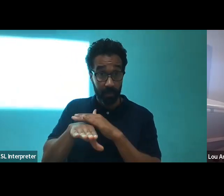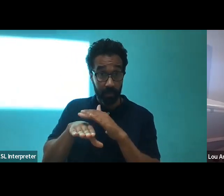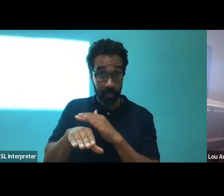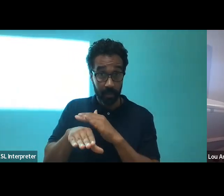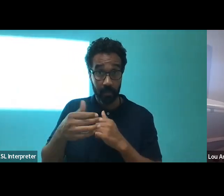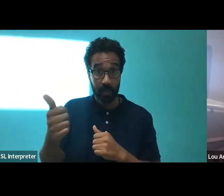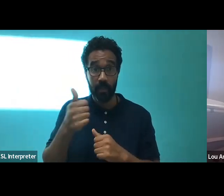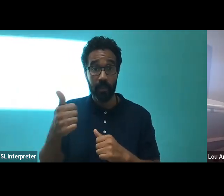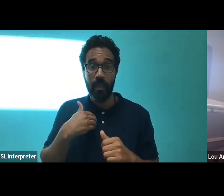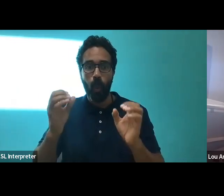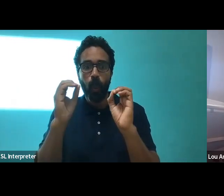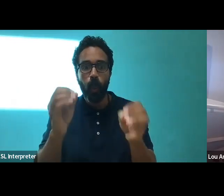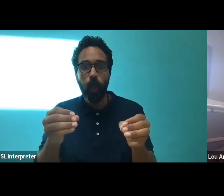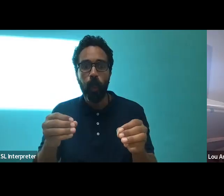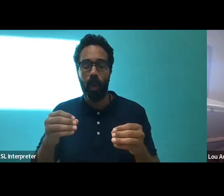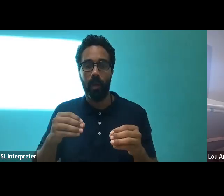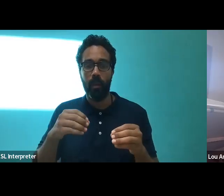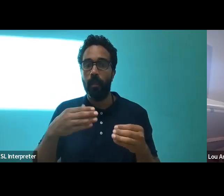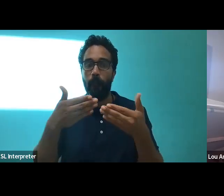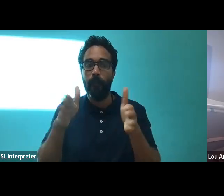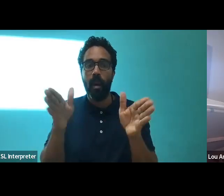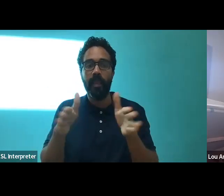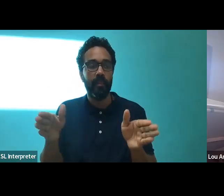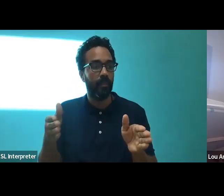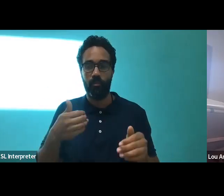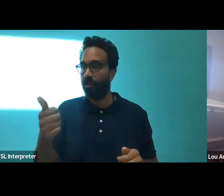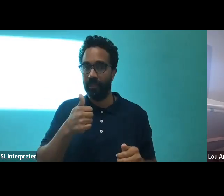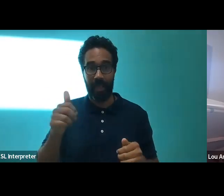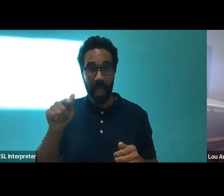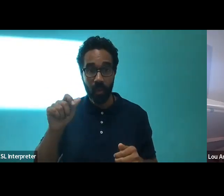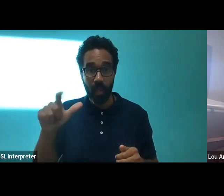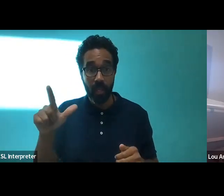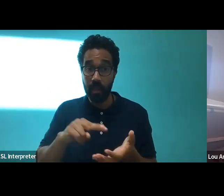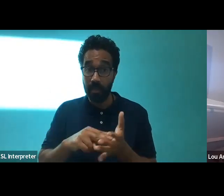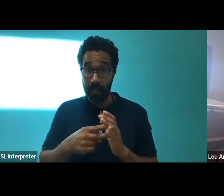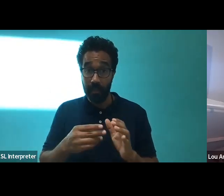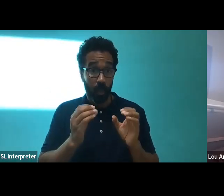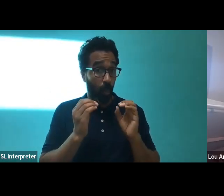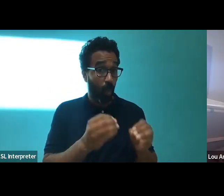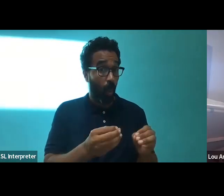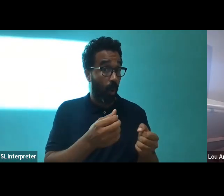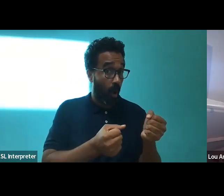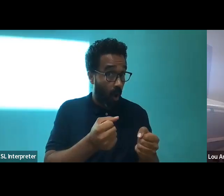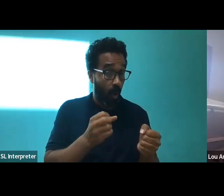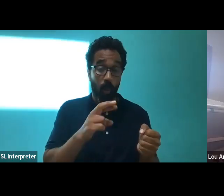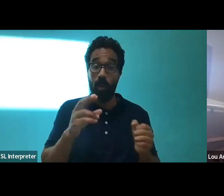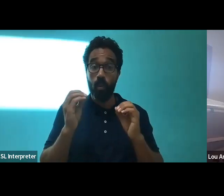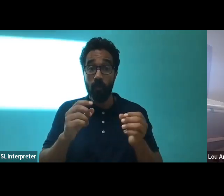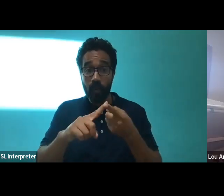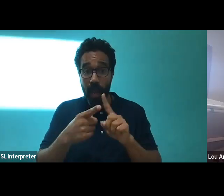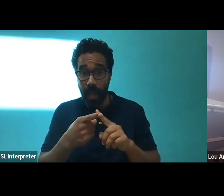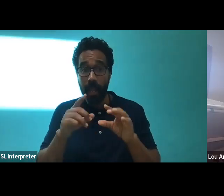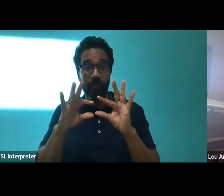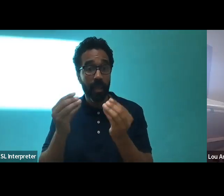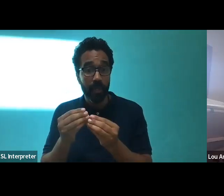public transportation. So if you did not own your own vehicle or have a family member or friend to transport you, then